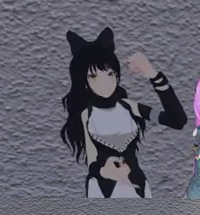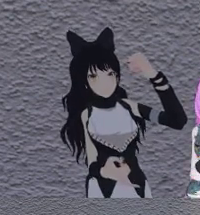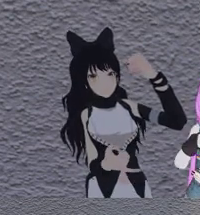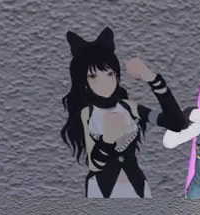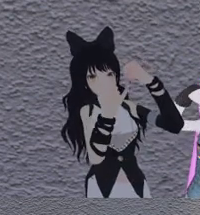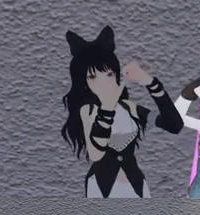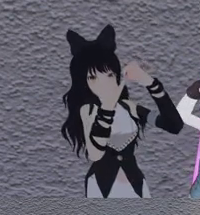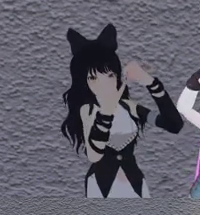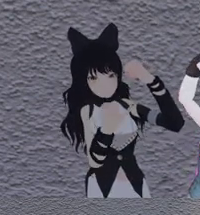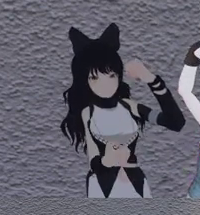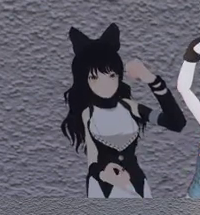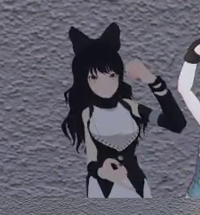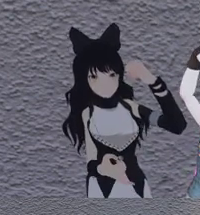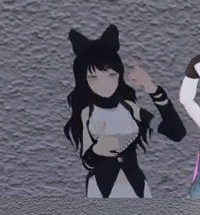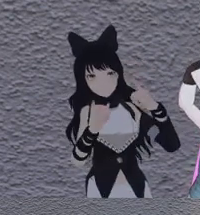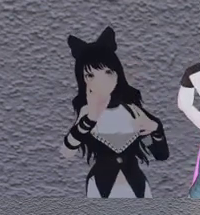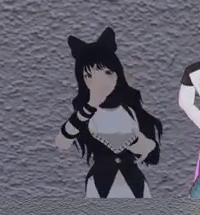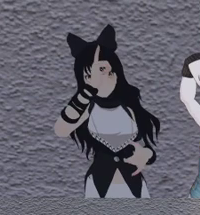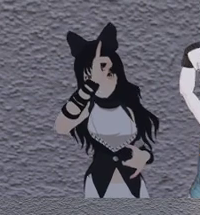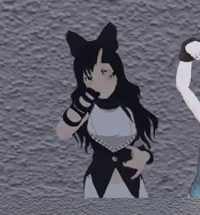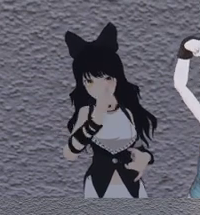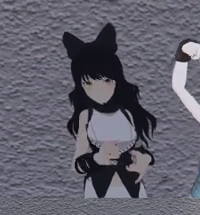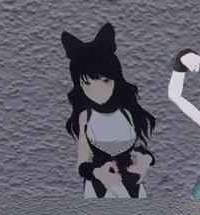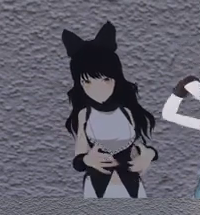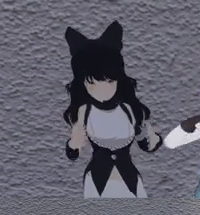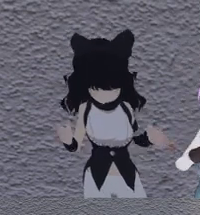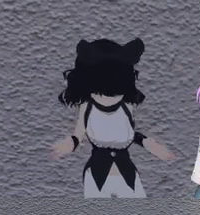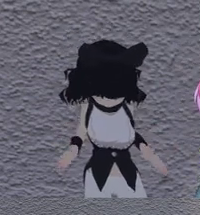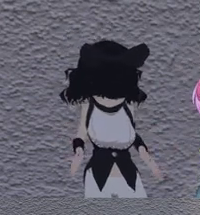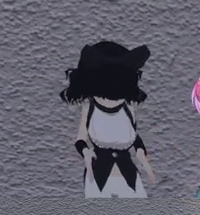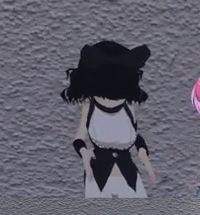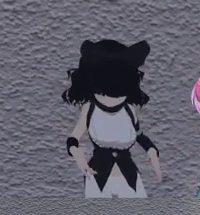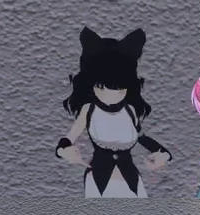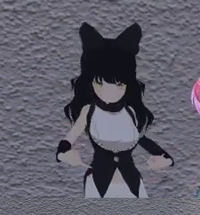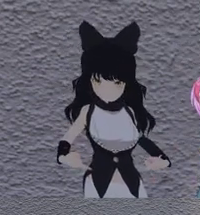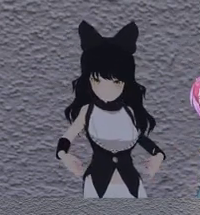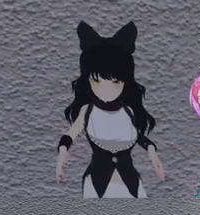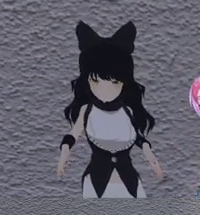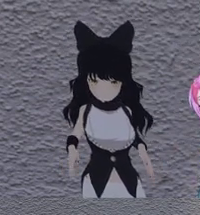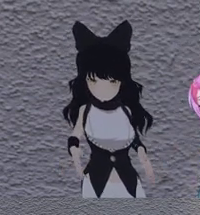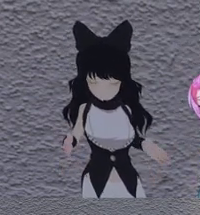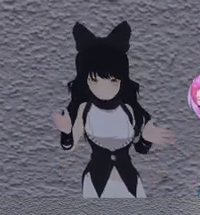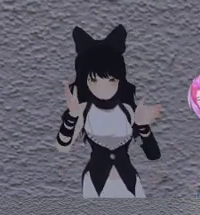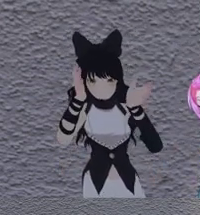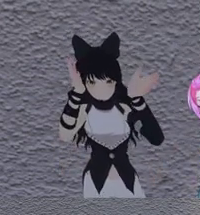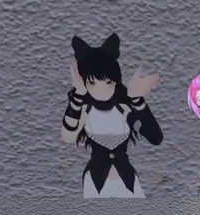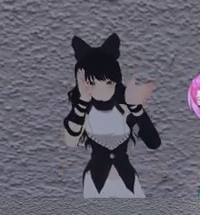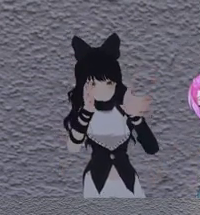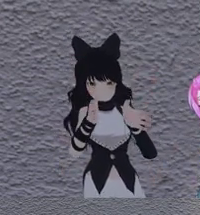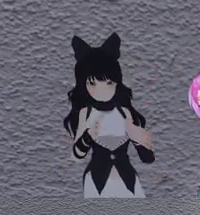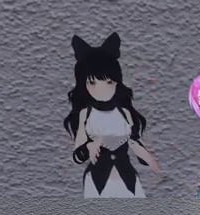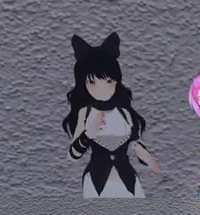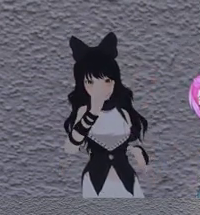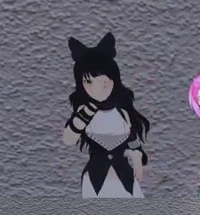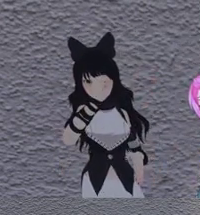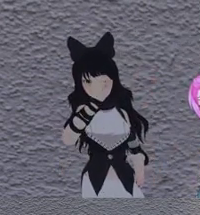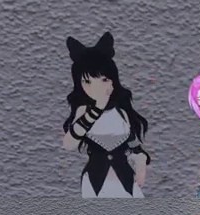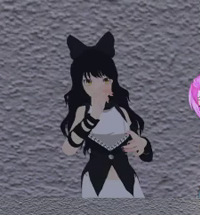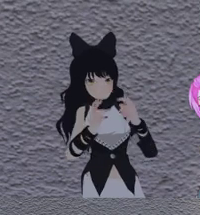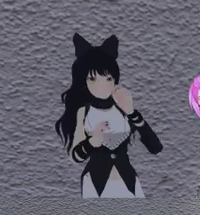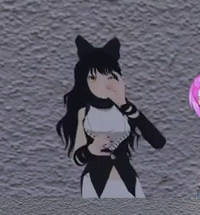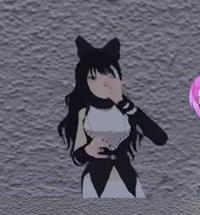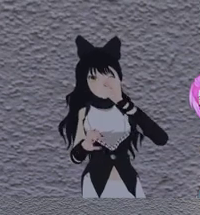Skinny. Also a variation where both of your hands move like this. Skinny. Like you're so skinny, you're like a line. They're